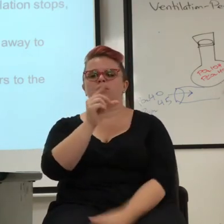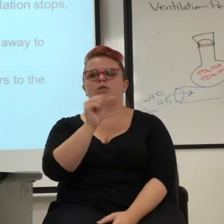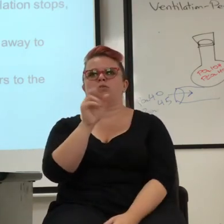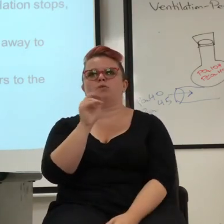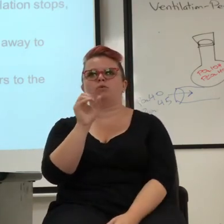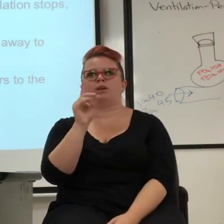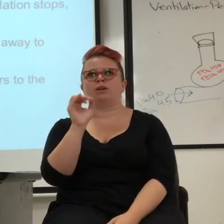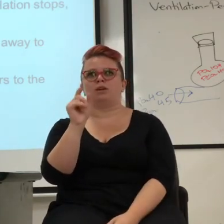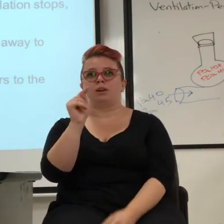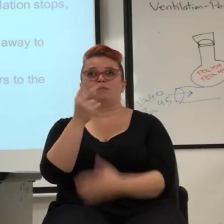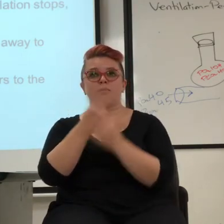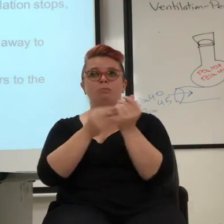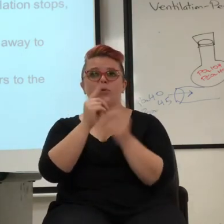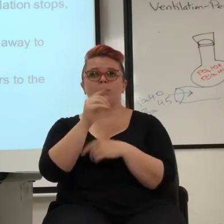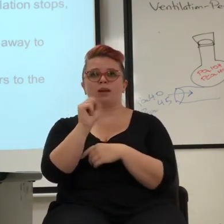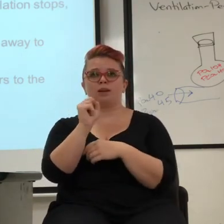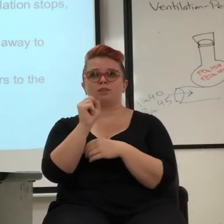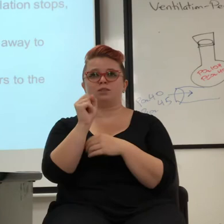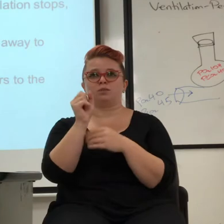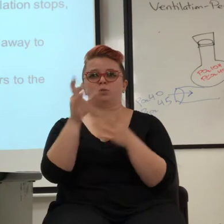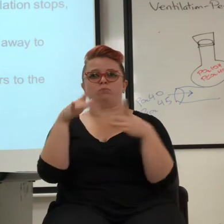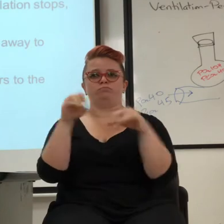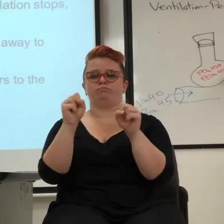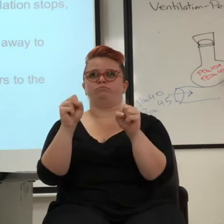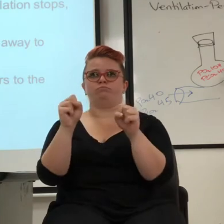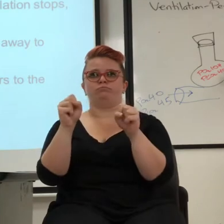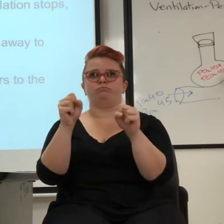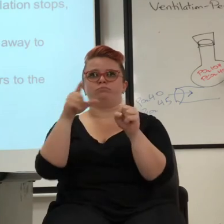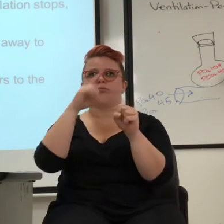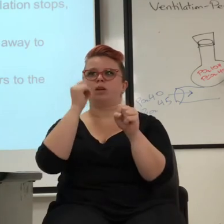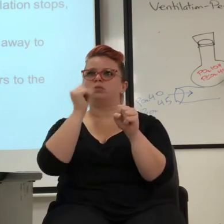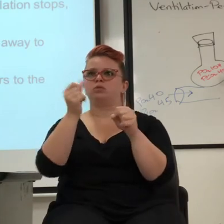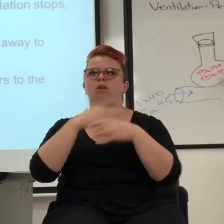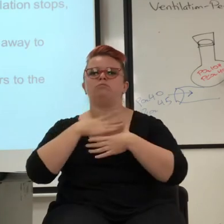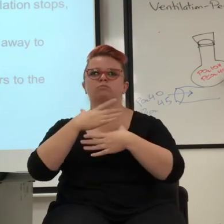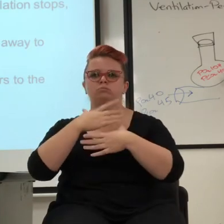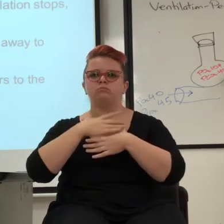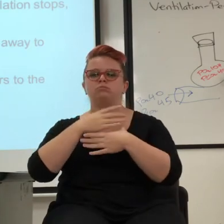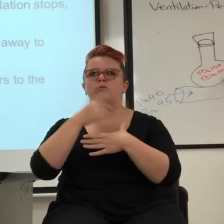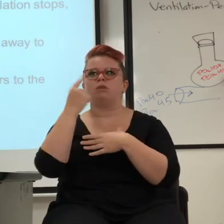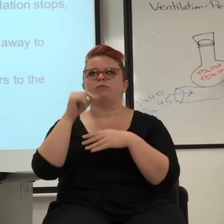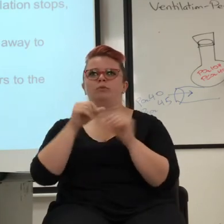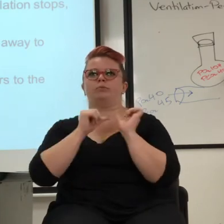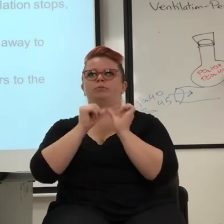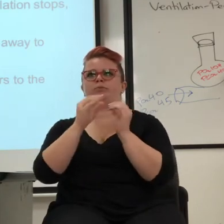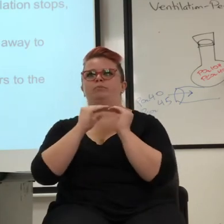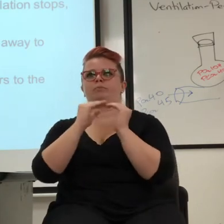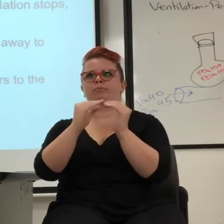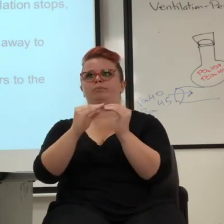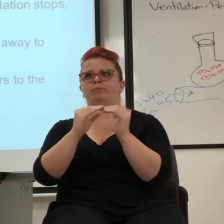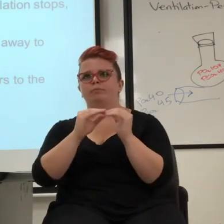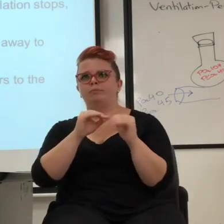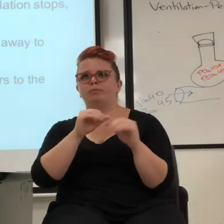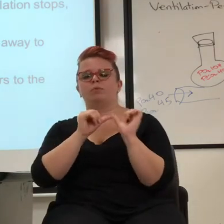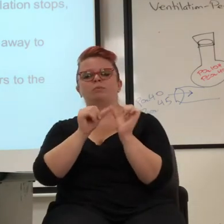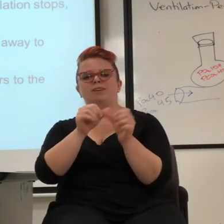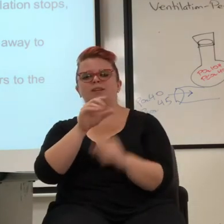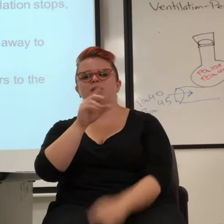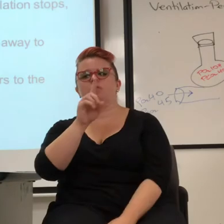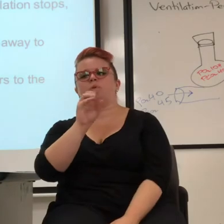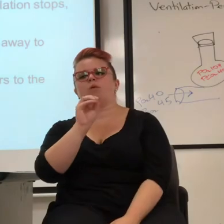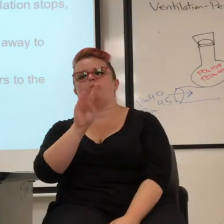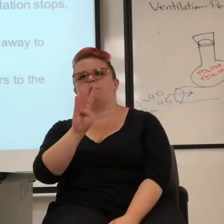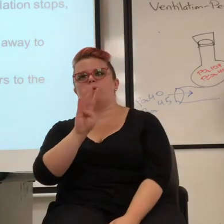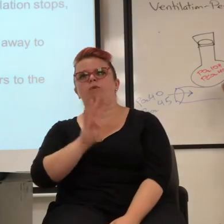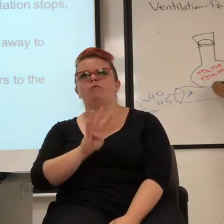for both gases will disappear because you're not ventilating to keep this 104.40. Okay, so what would